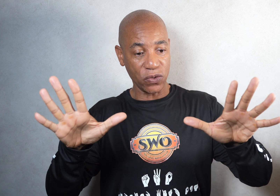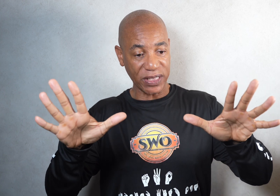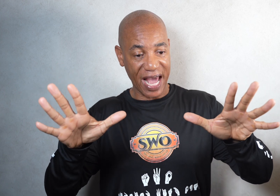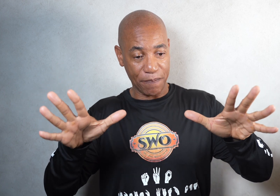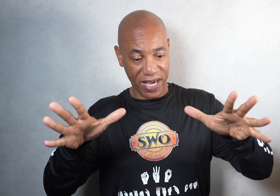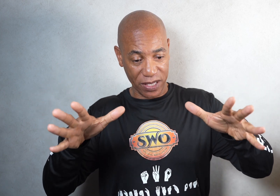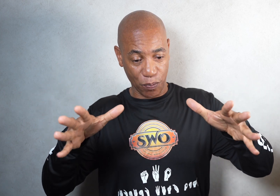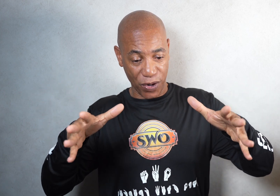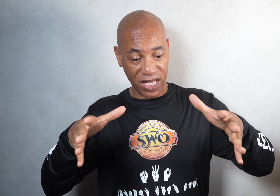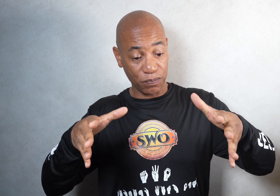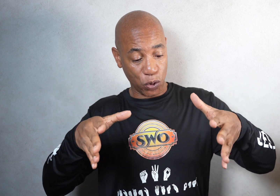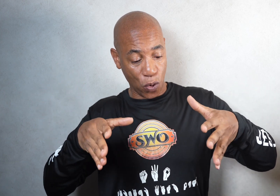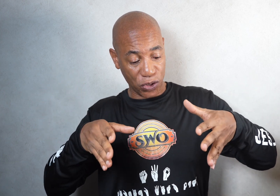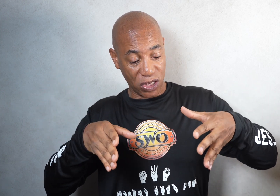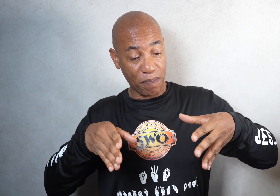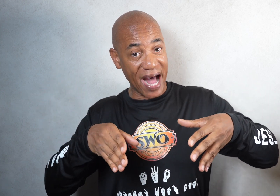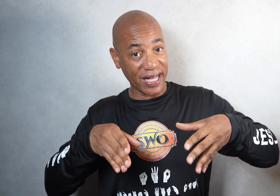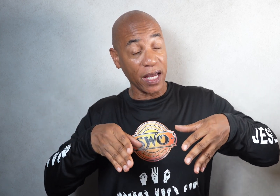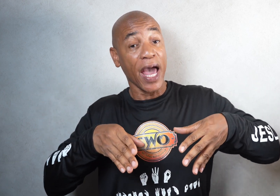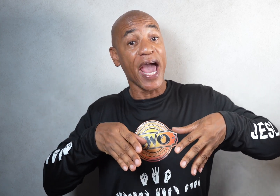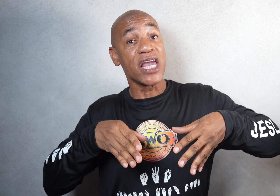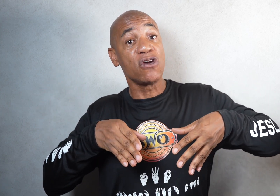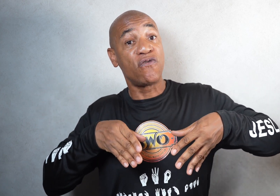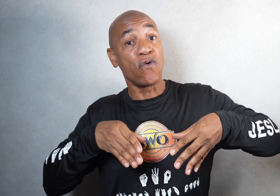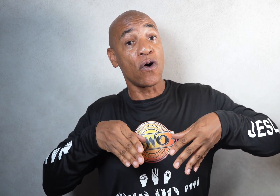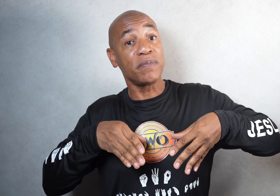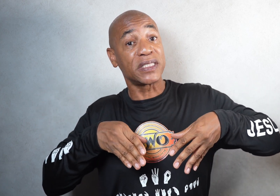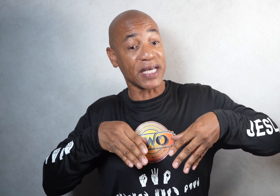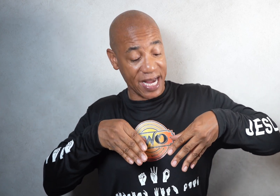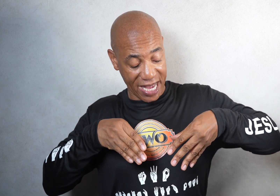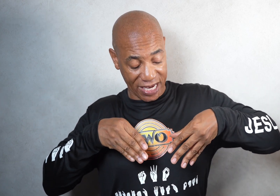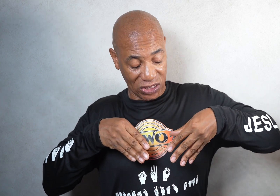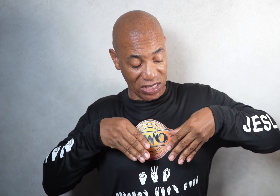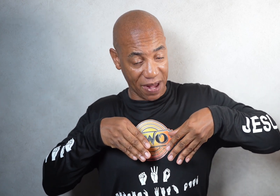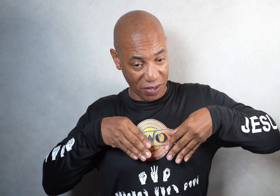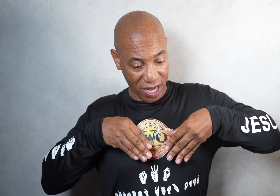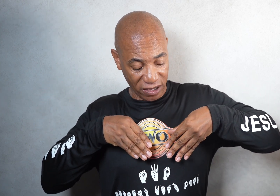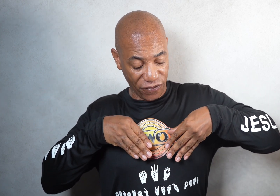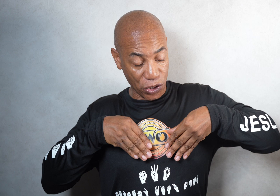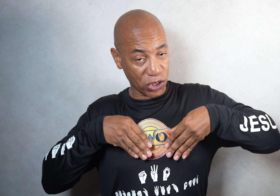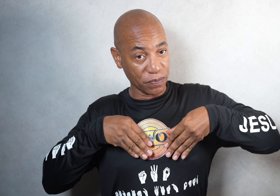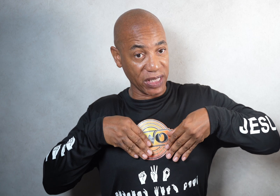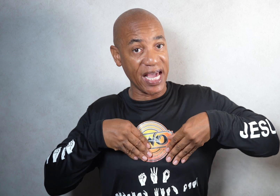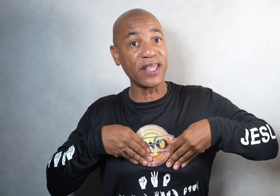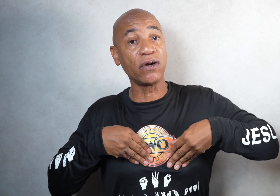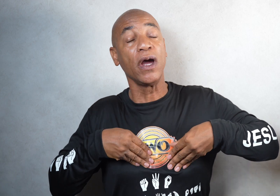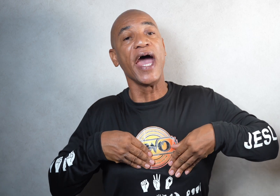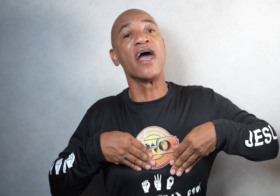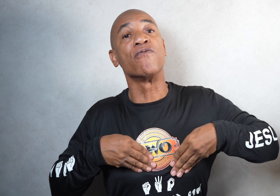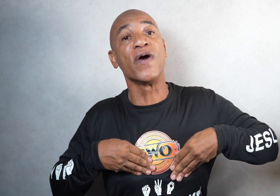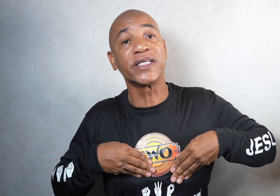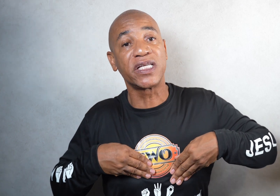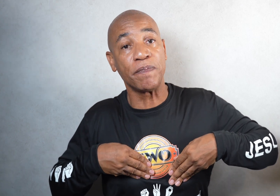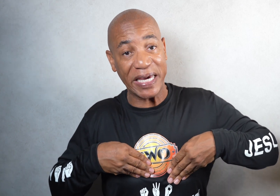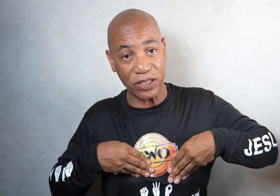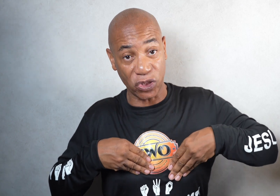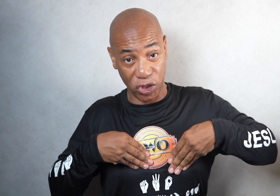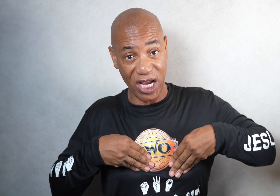is I begin to bring them towards the body and you form the sign accept. The fingers come together and rest up against the chest